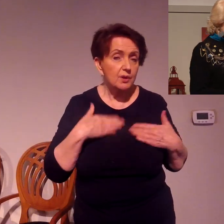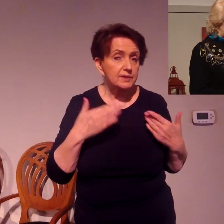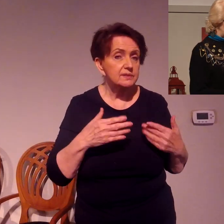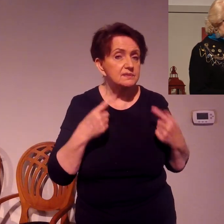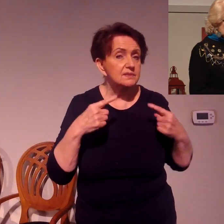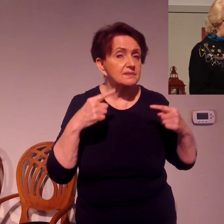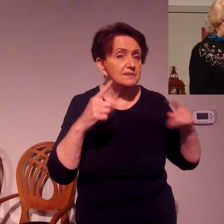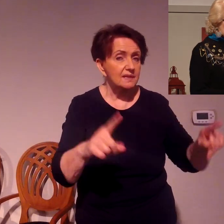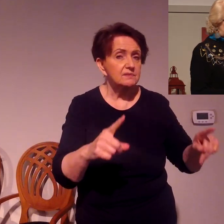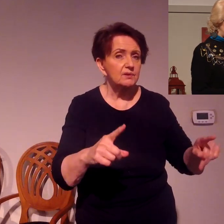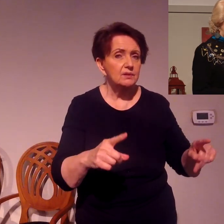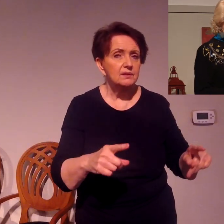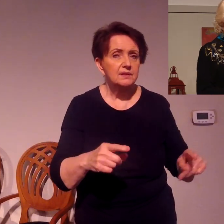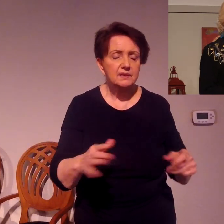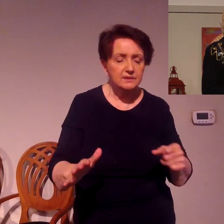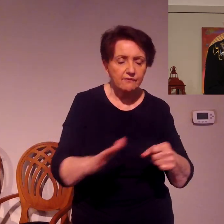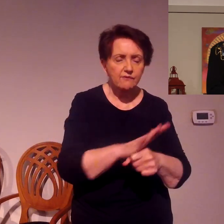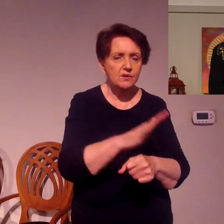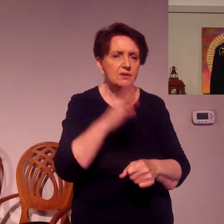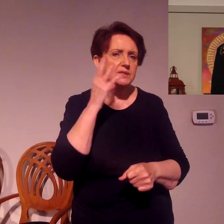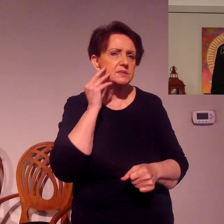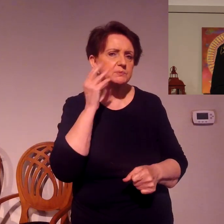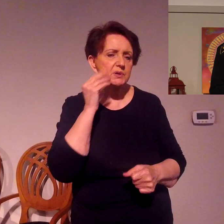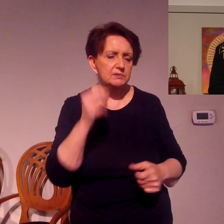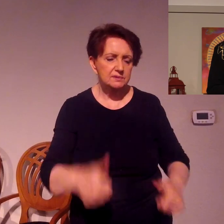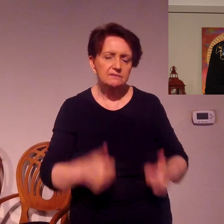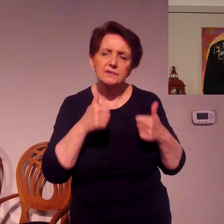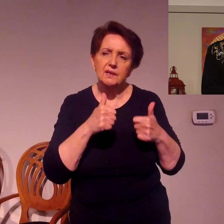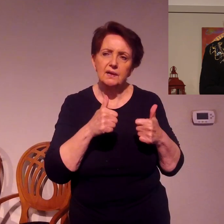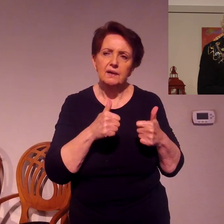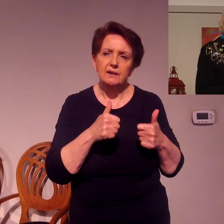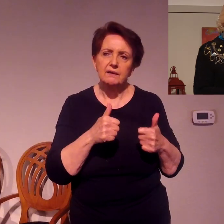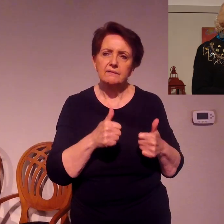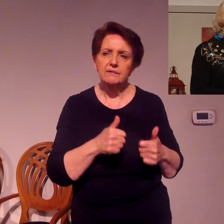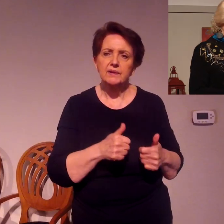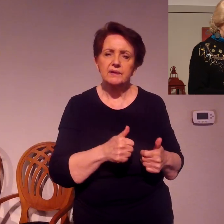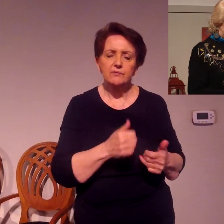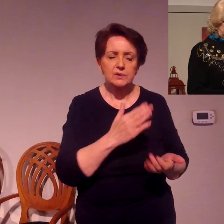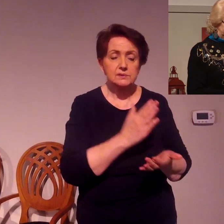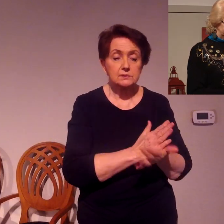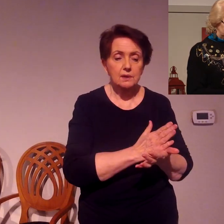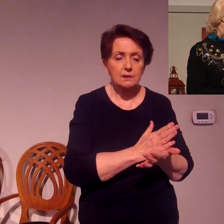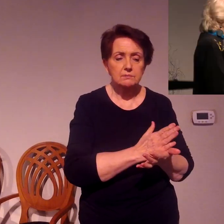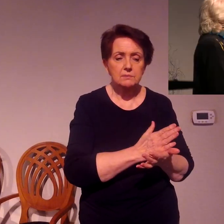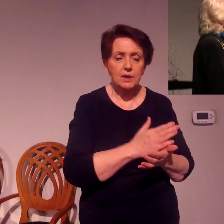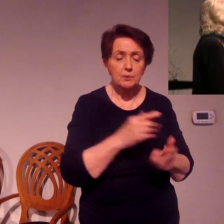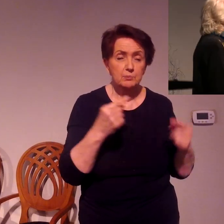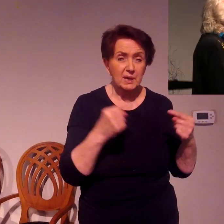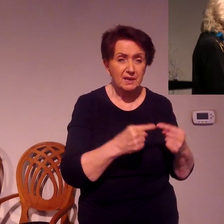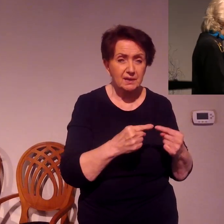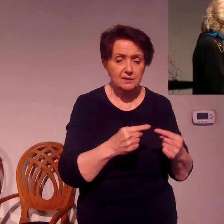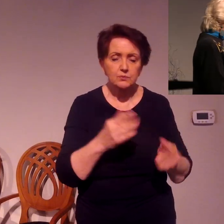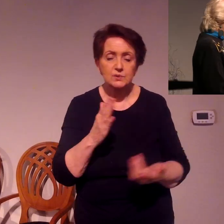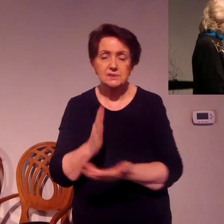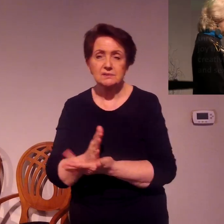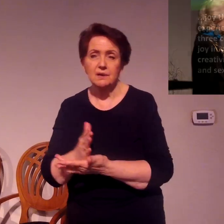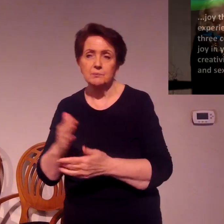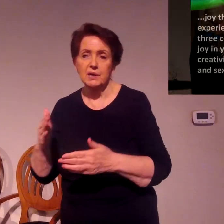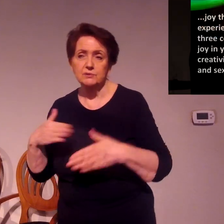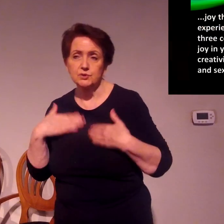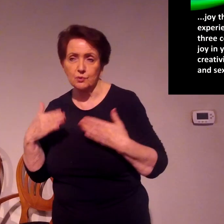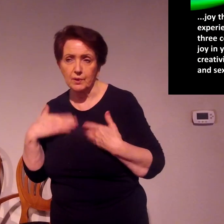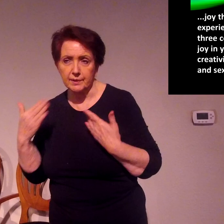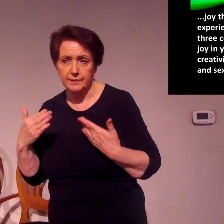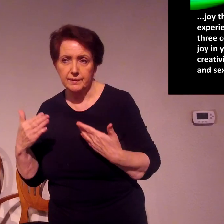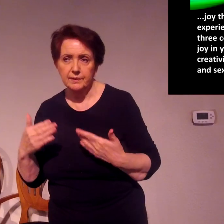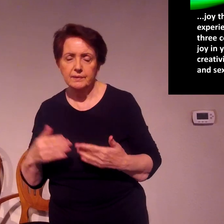shut down or hide our pain without also shutting down joy. Practically speaking, There are